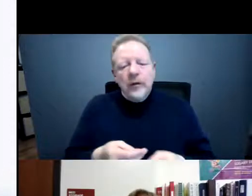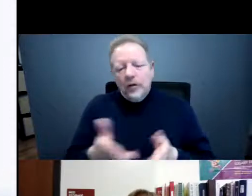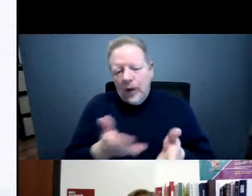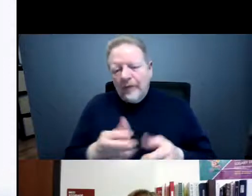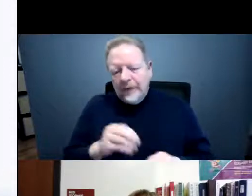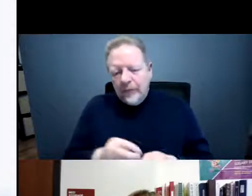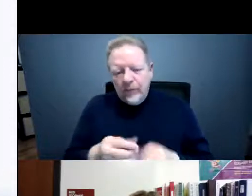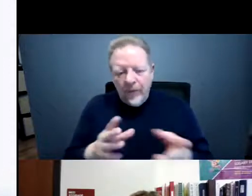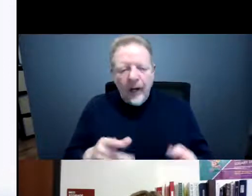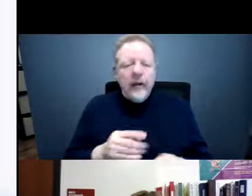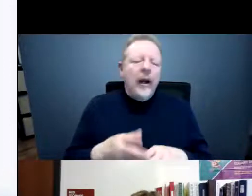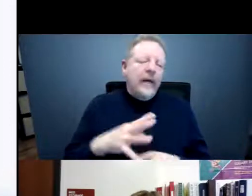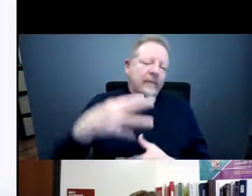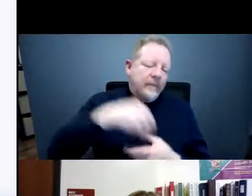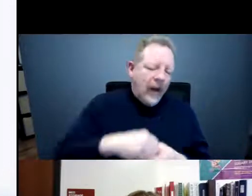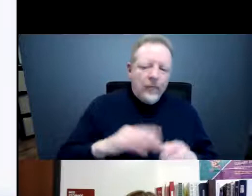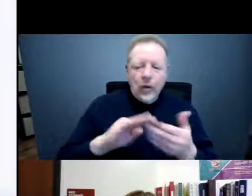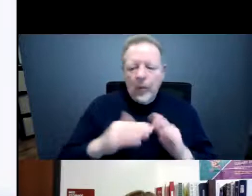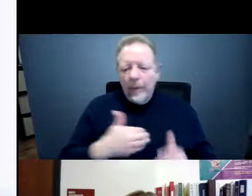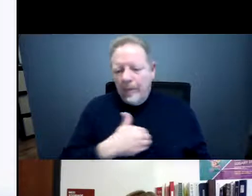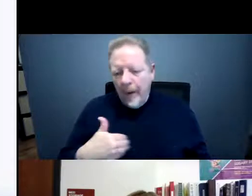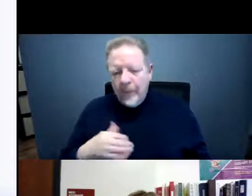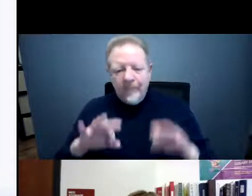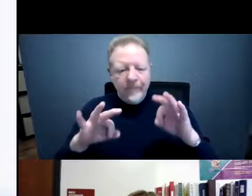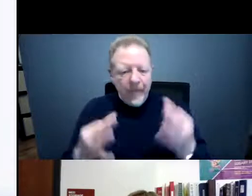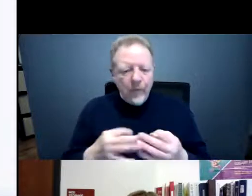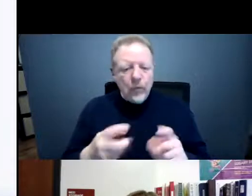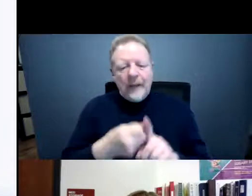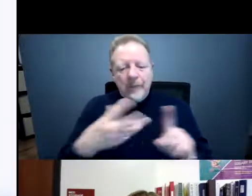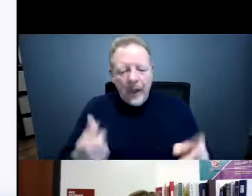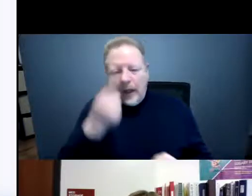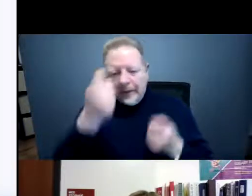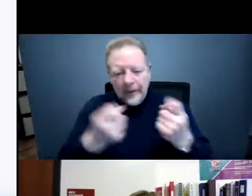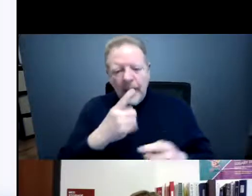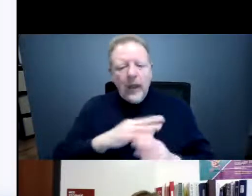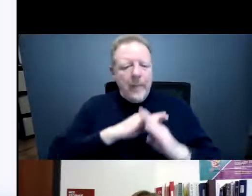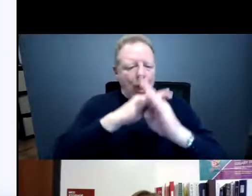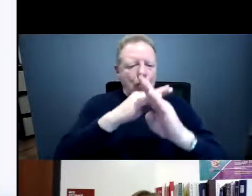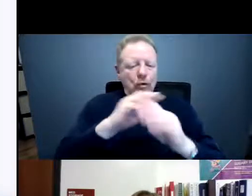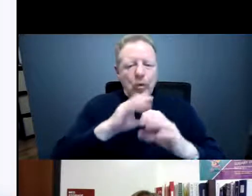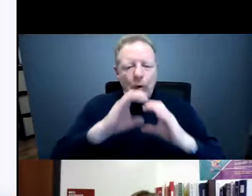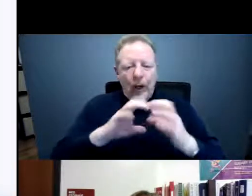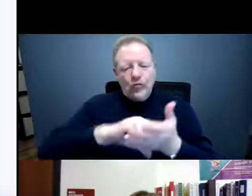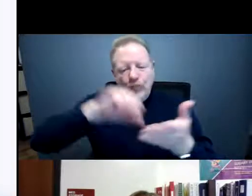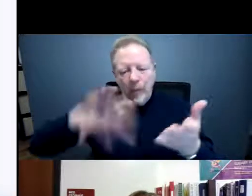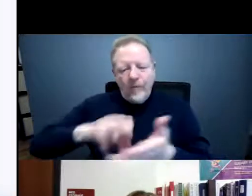of community members and families is needed to expand understanding of barriers to communication, and being an active